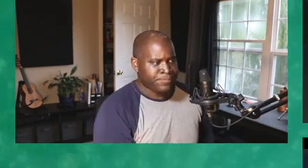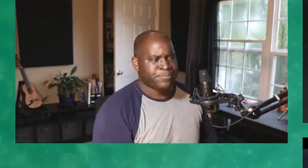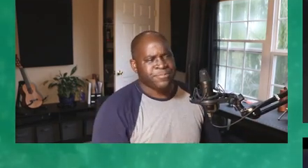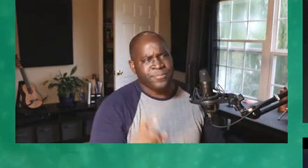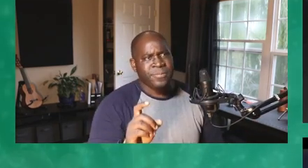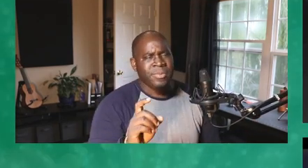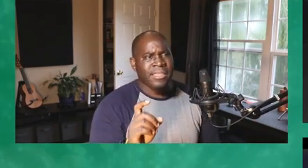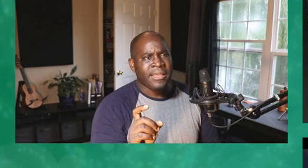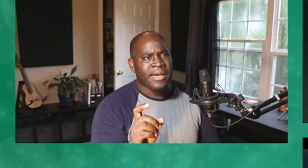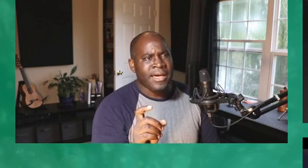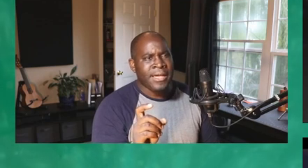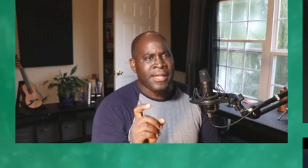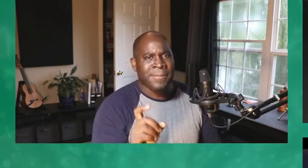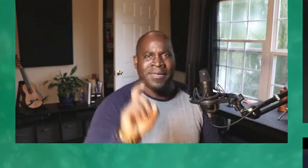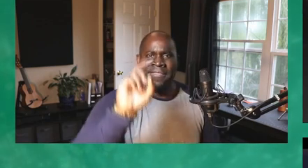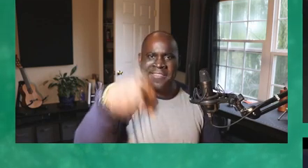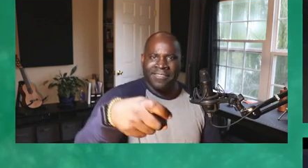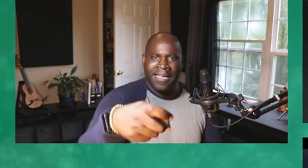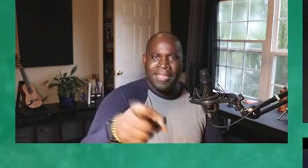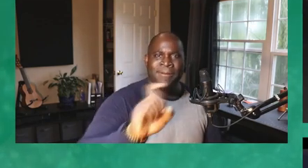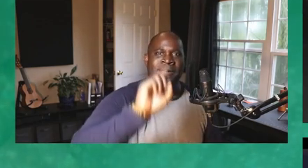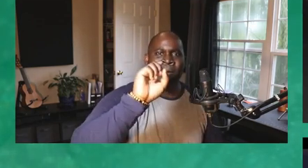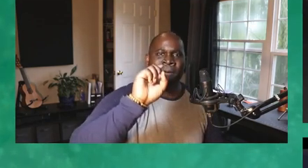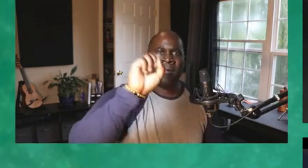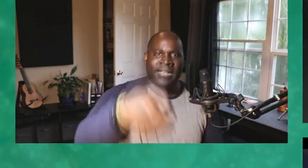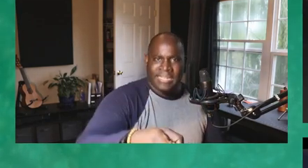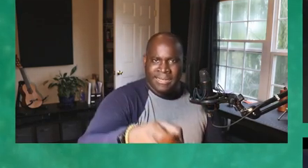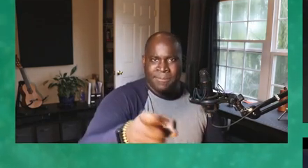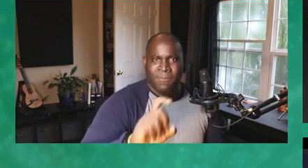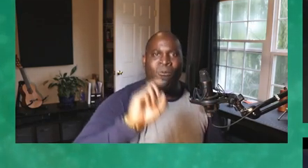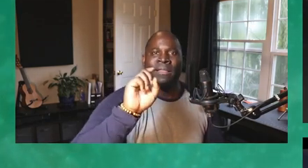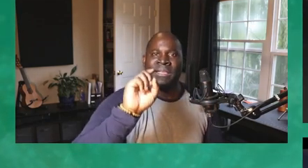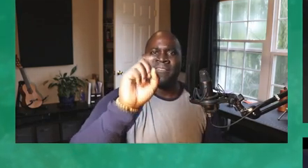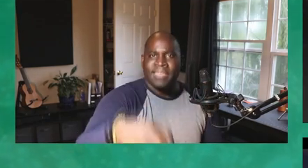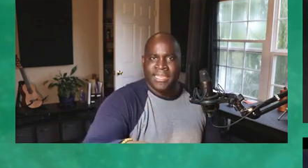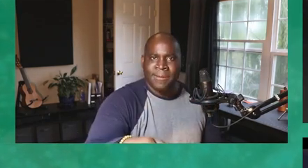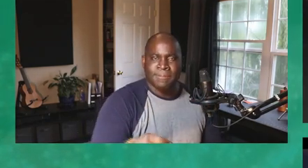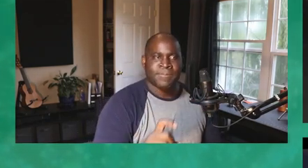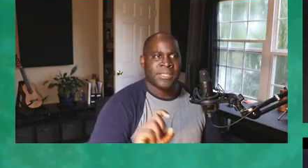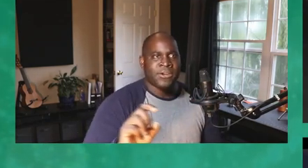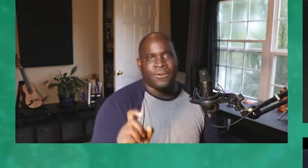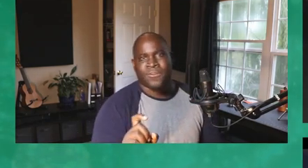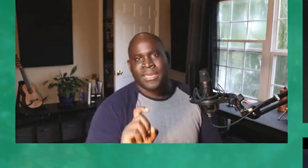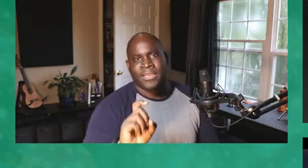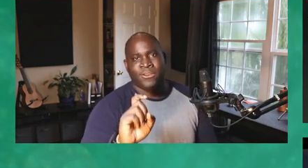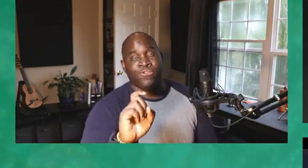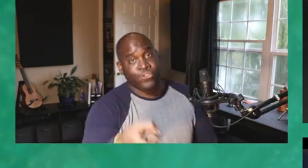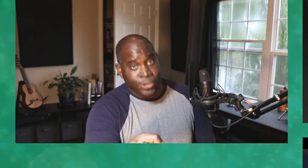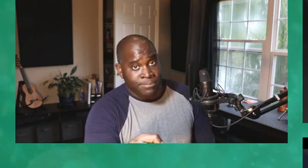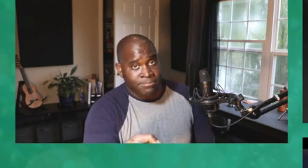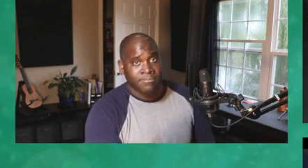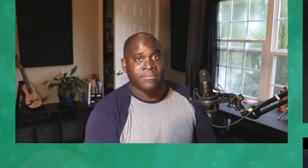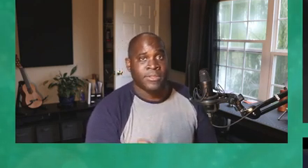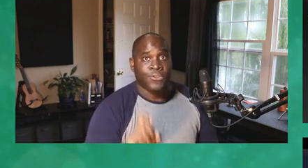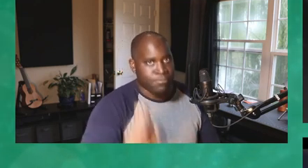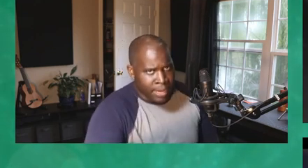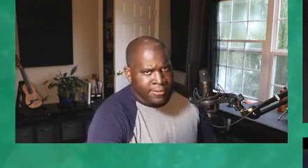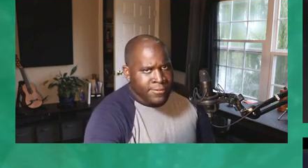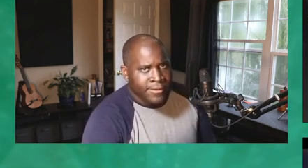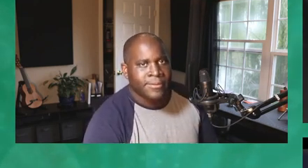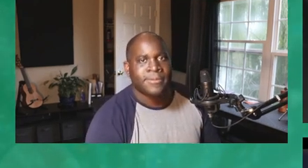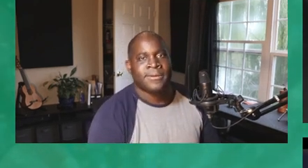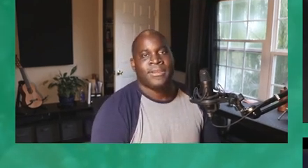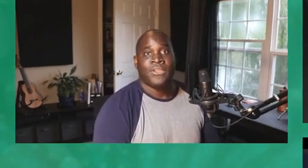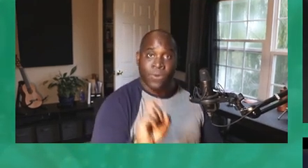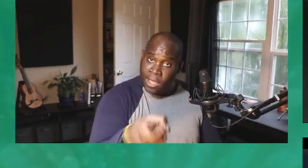quick. To. This sign, while it means need, could also mean should, you